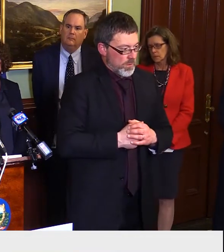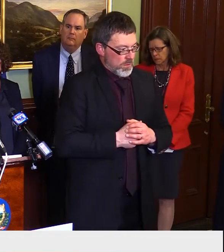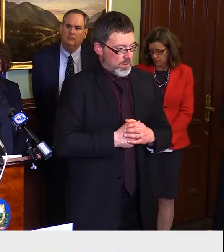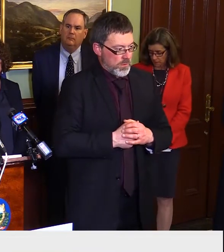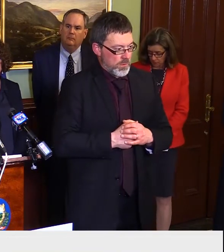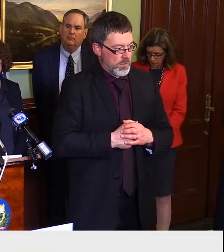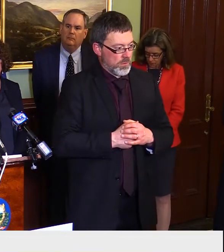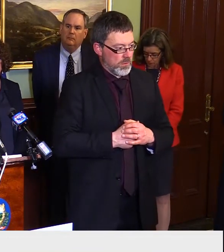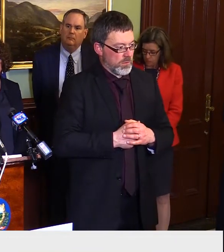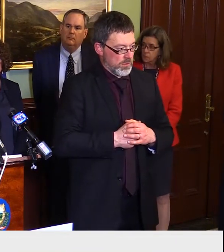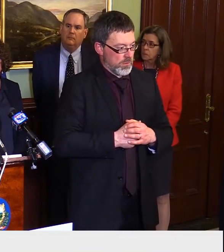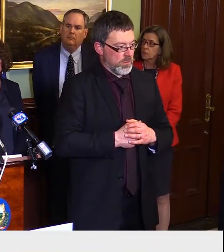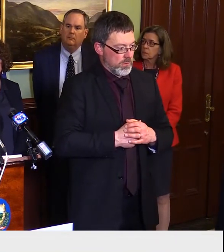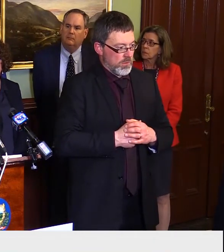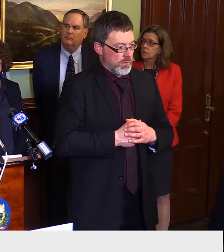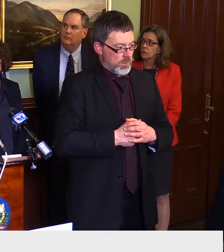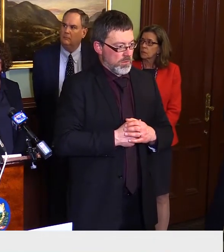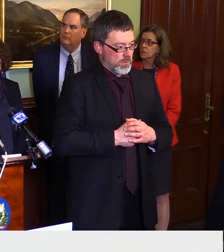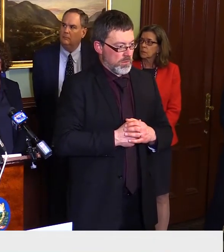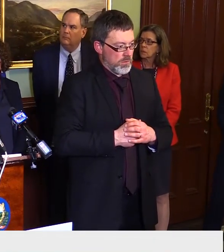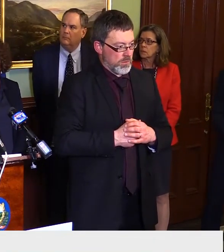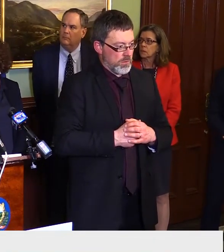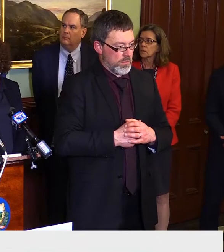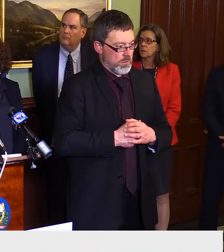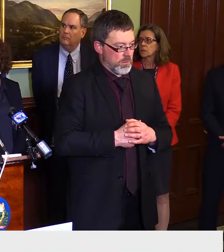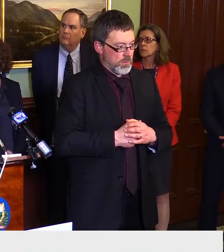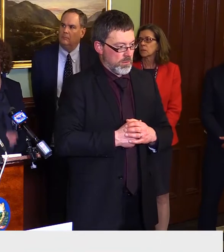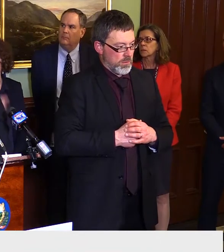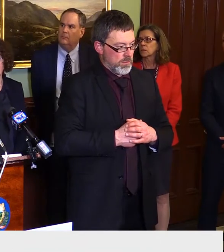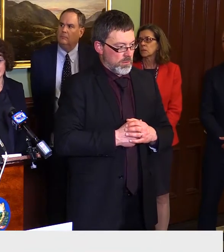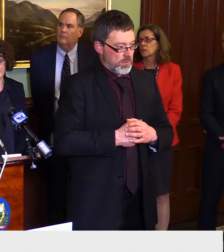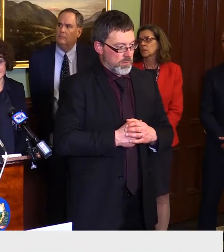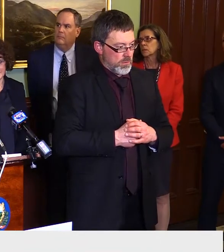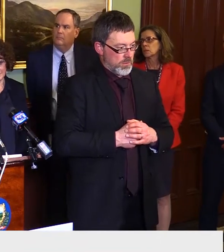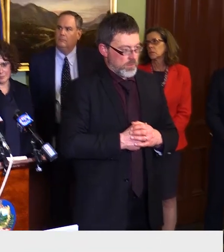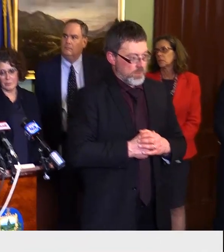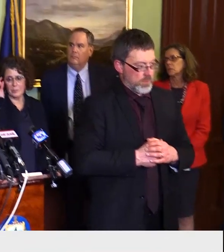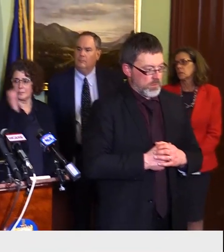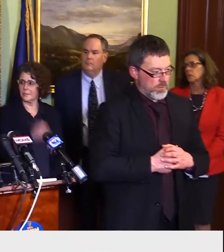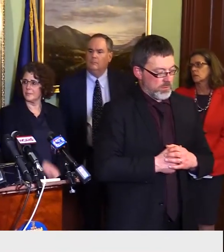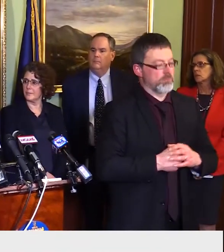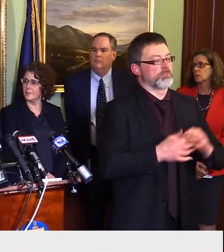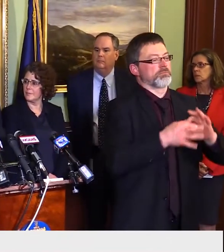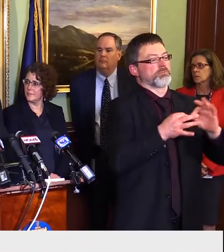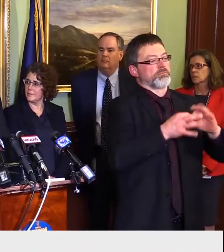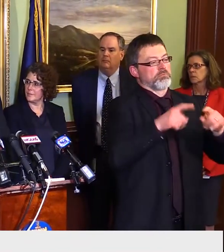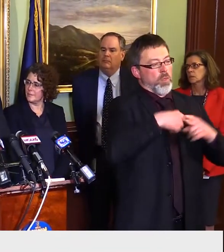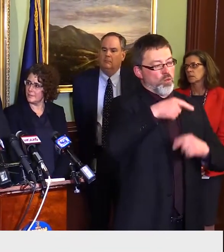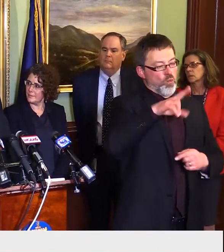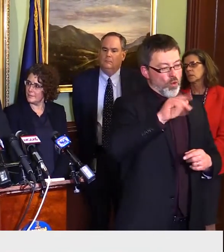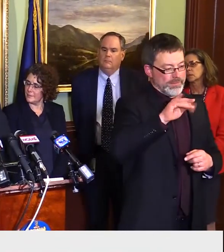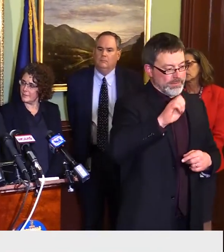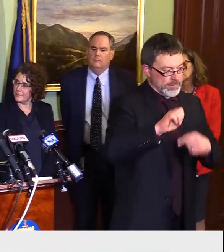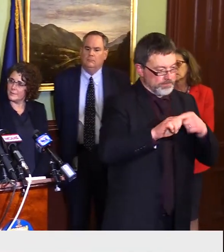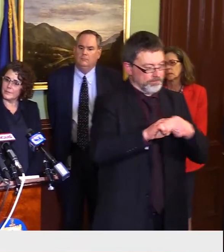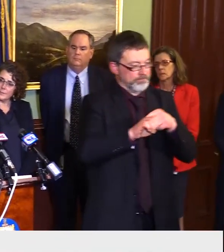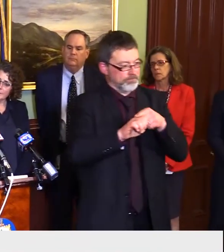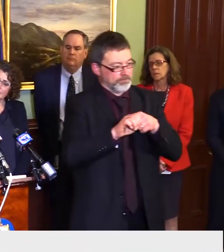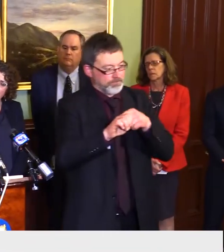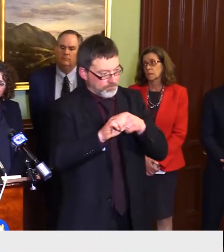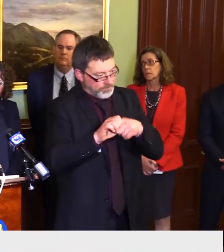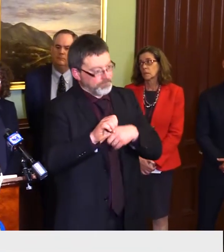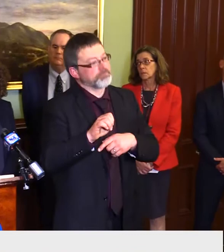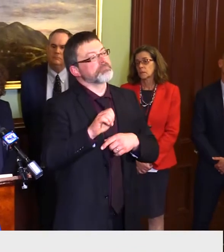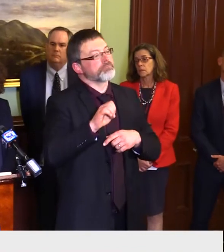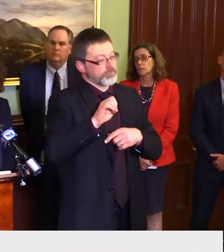Trump's action? Yes, I mean, and the Centers for Disease Control, right, using data, okay, tells